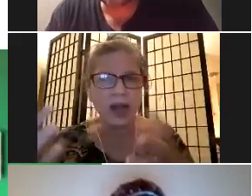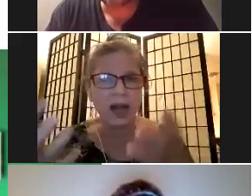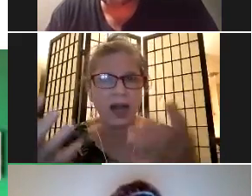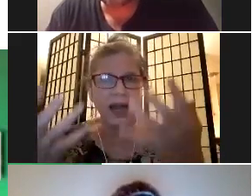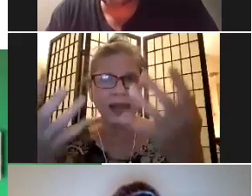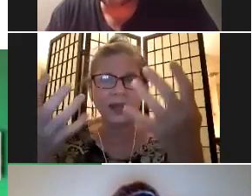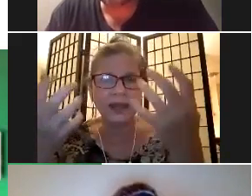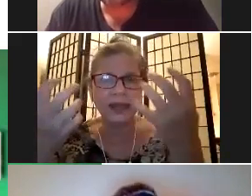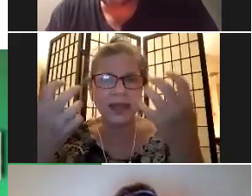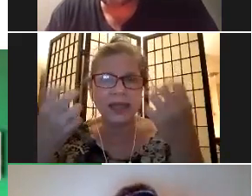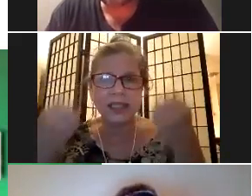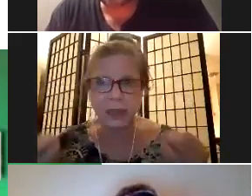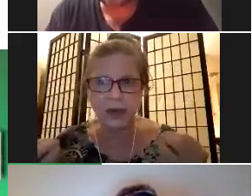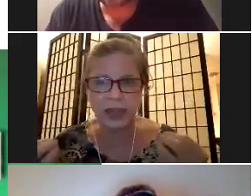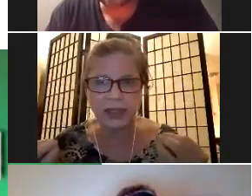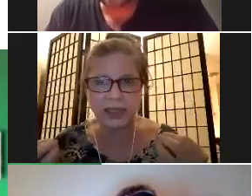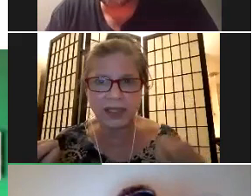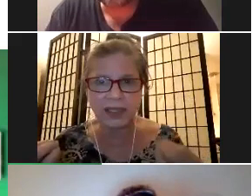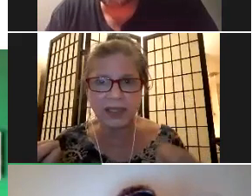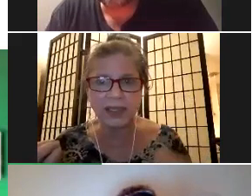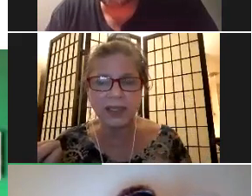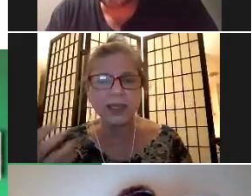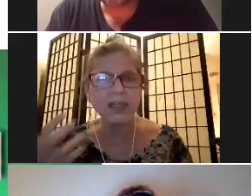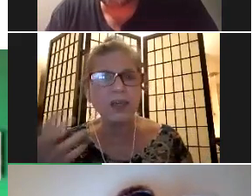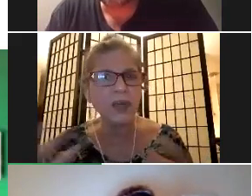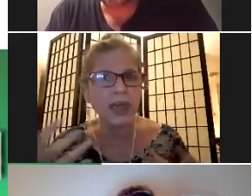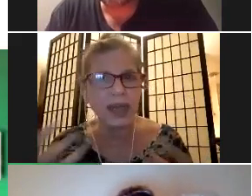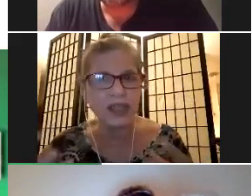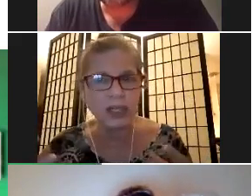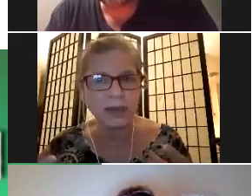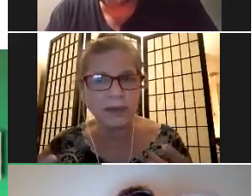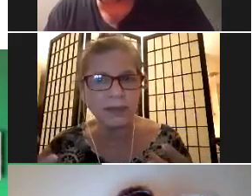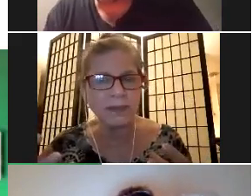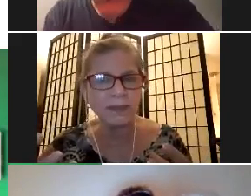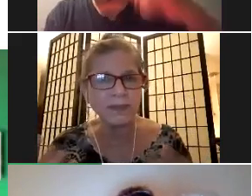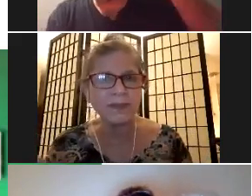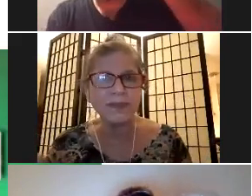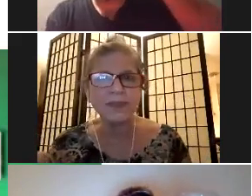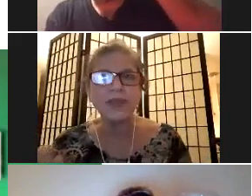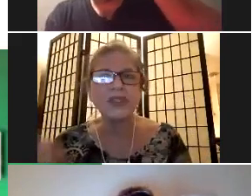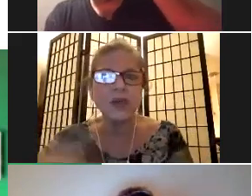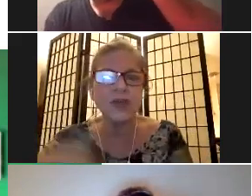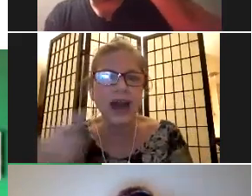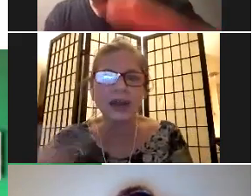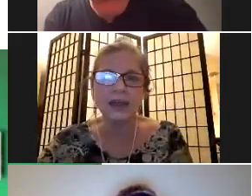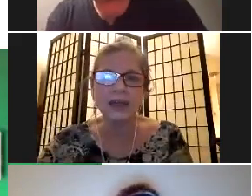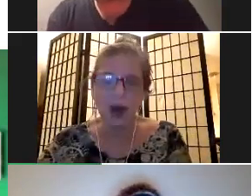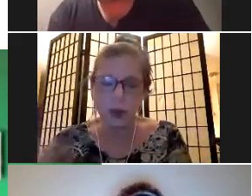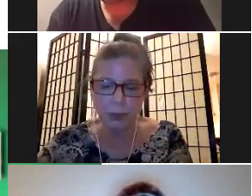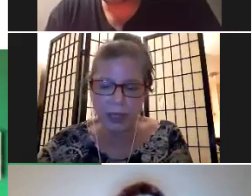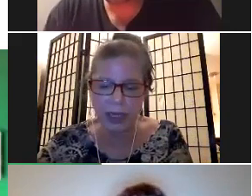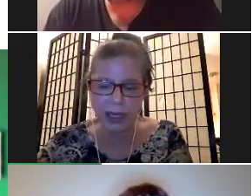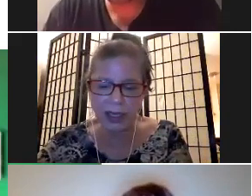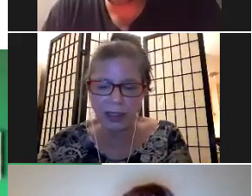way I experience communication. So that